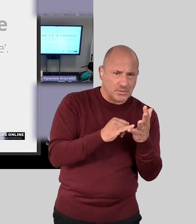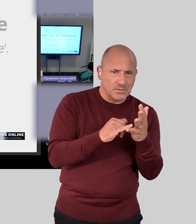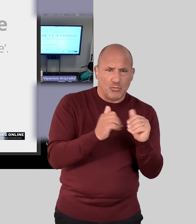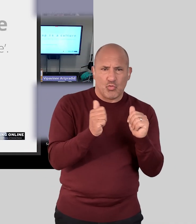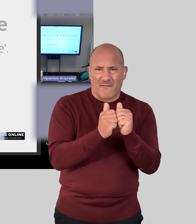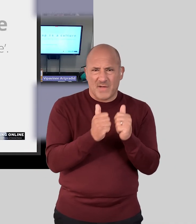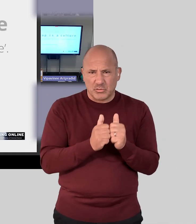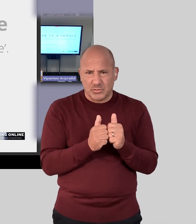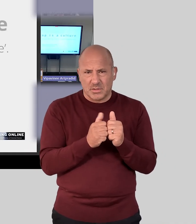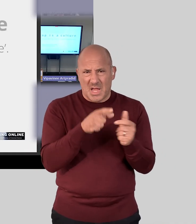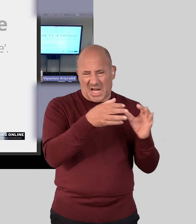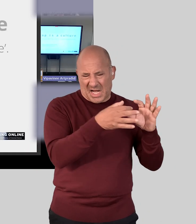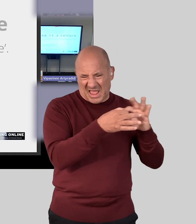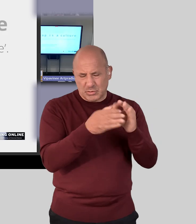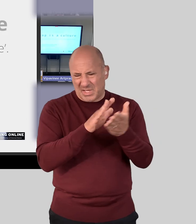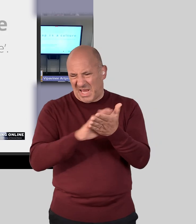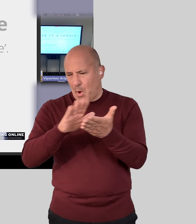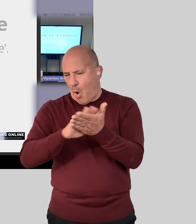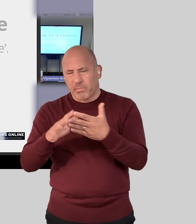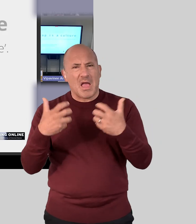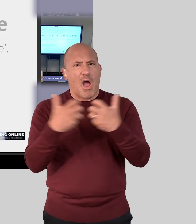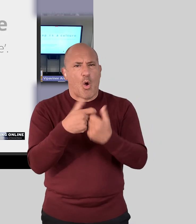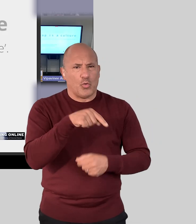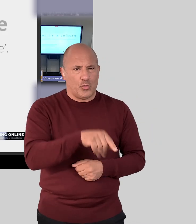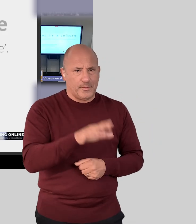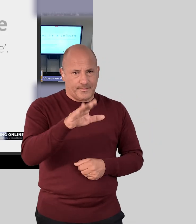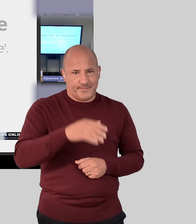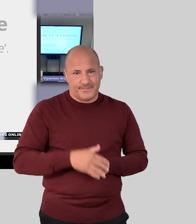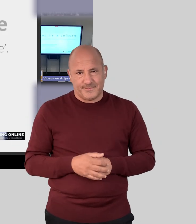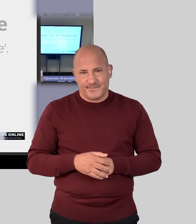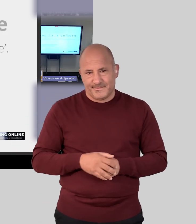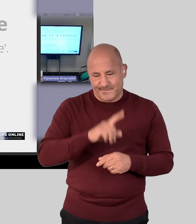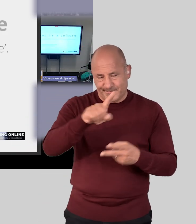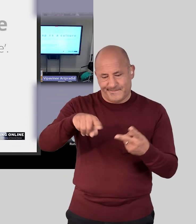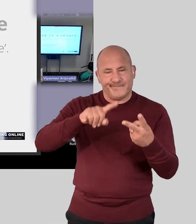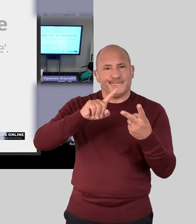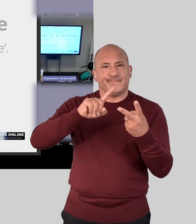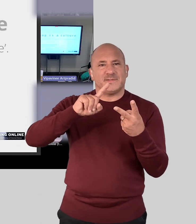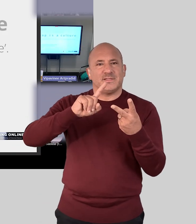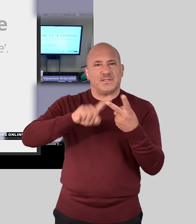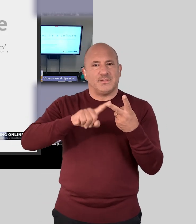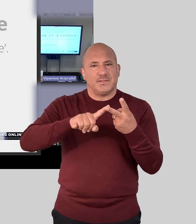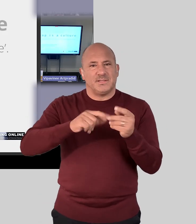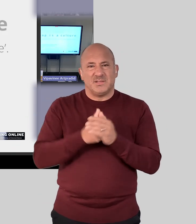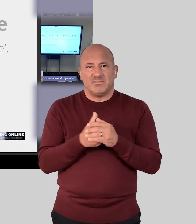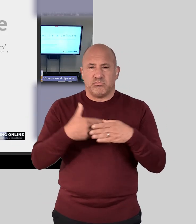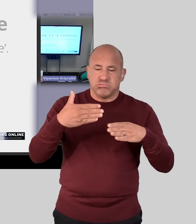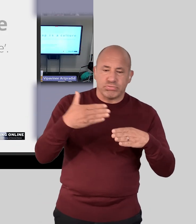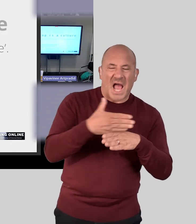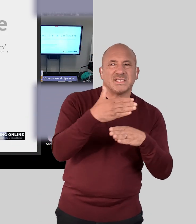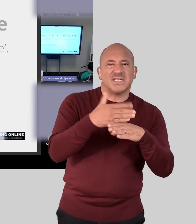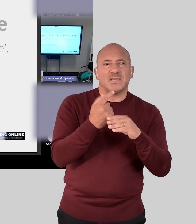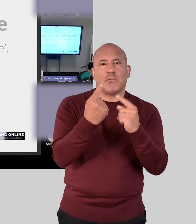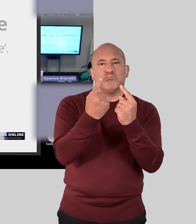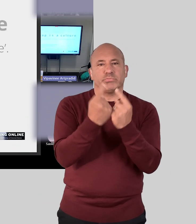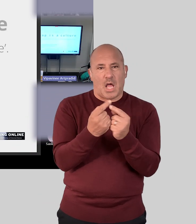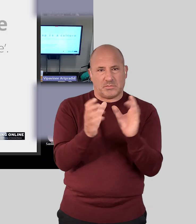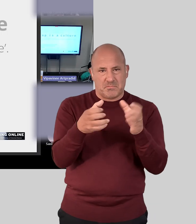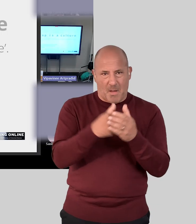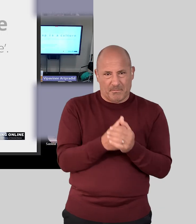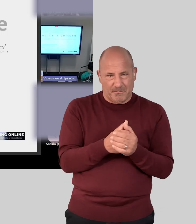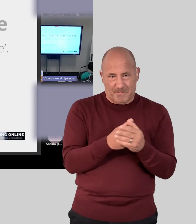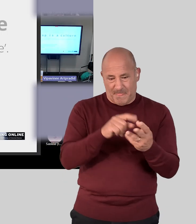that fits into hip hop. The next one is a set of practices and products. And the third one is a